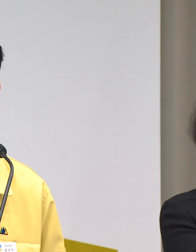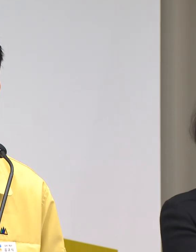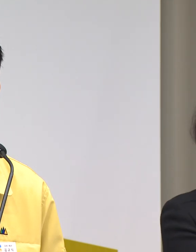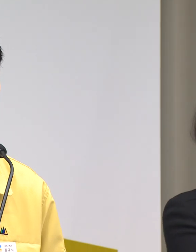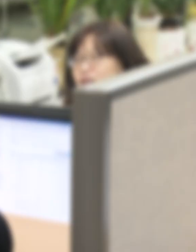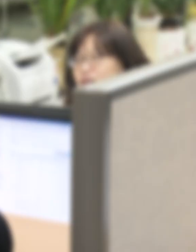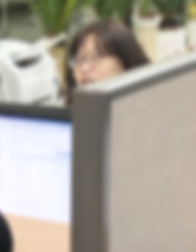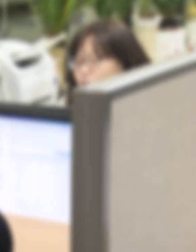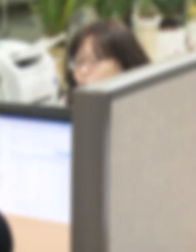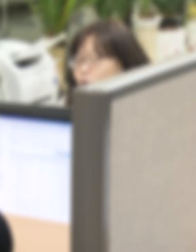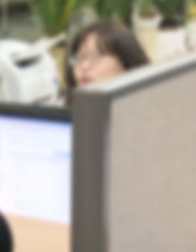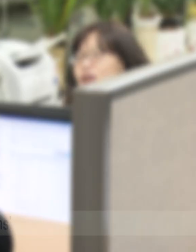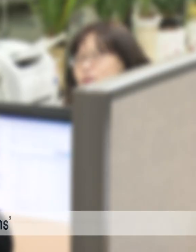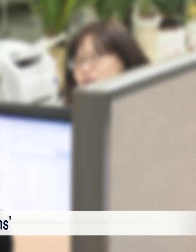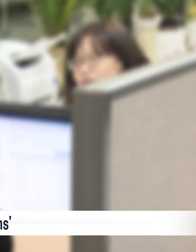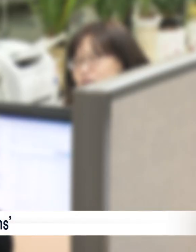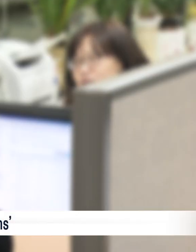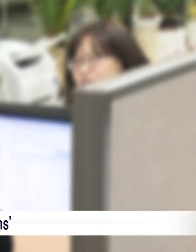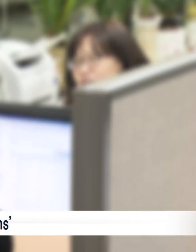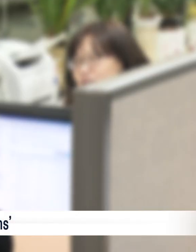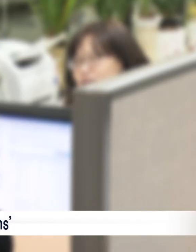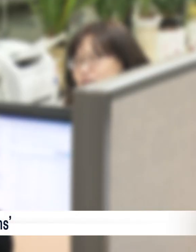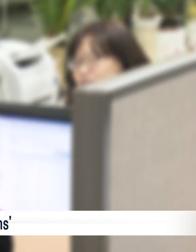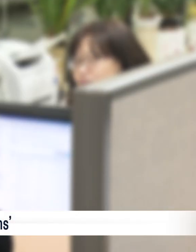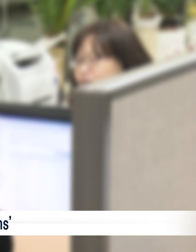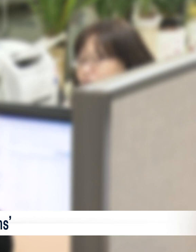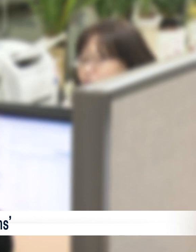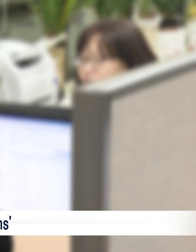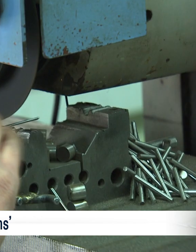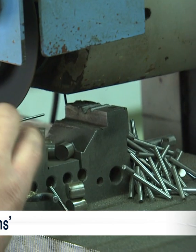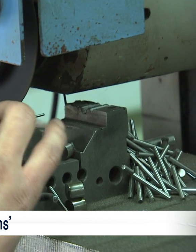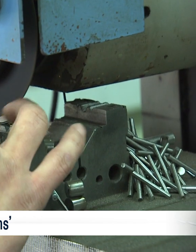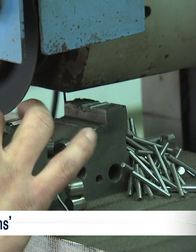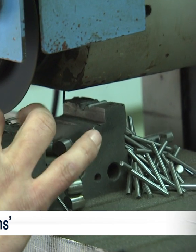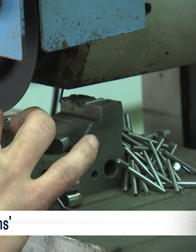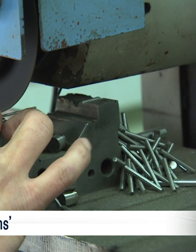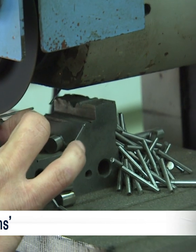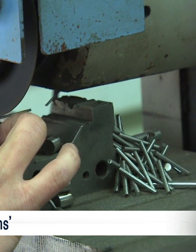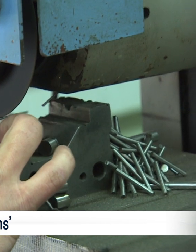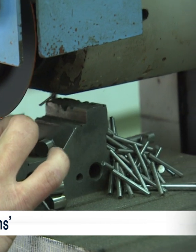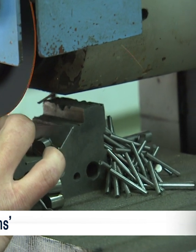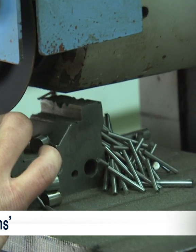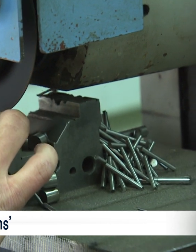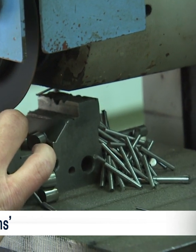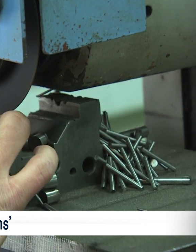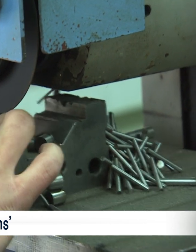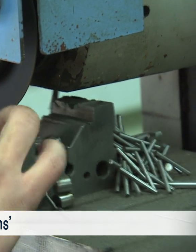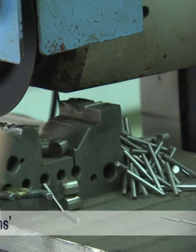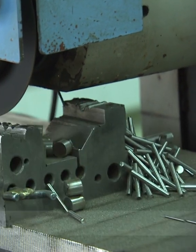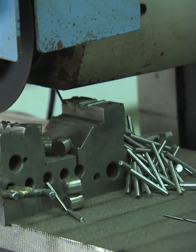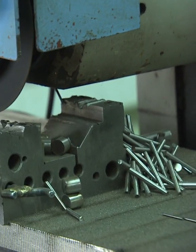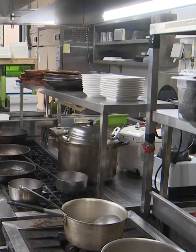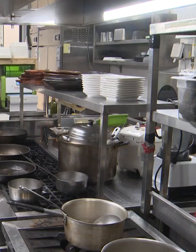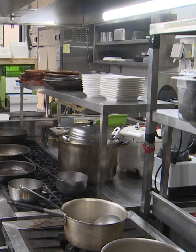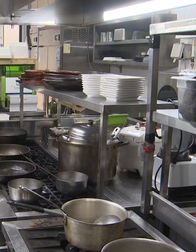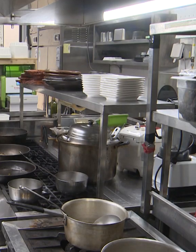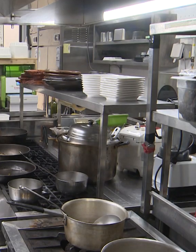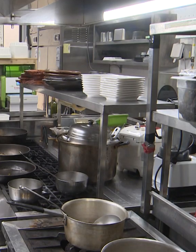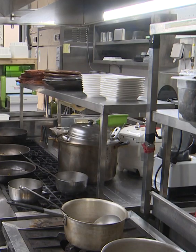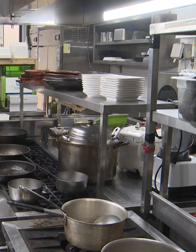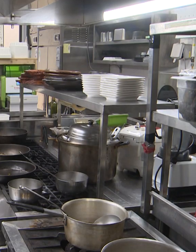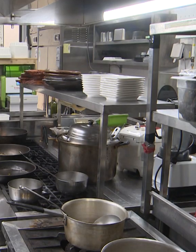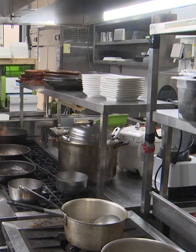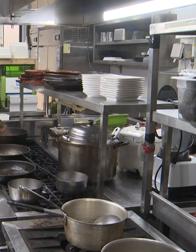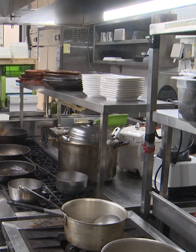These programs, which include financial, employment, and small business support, will primarily focus on recovering the